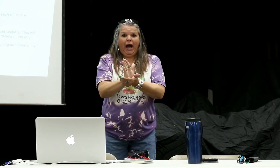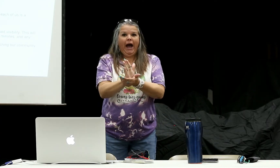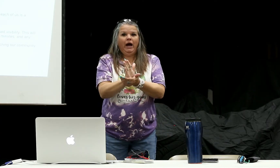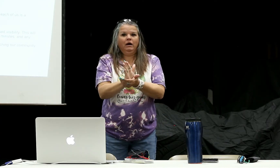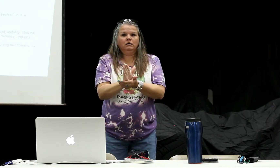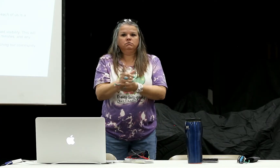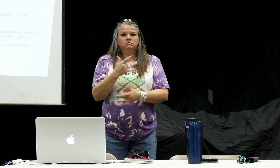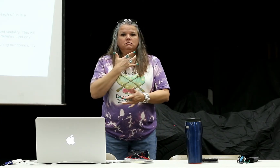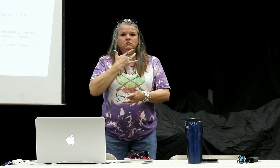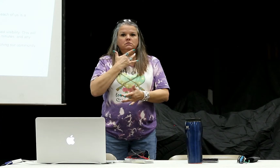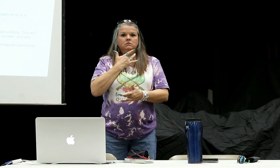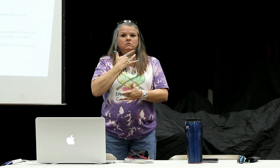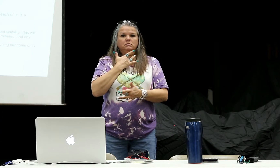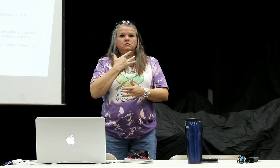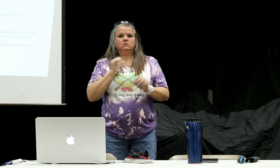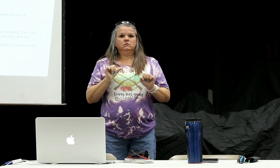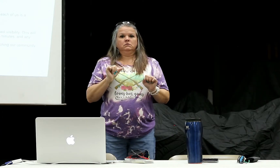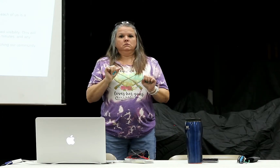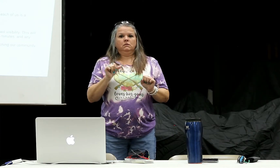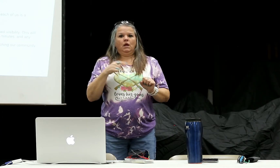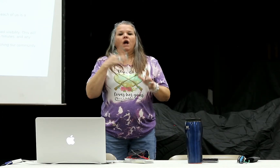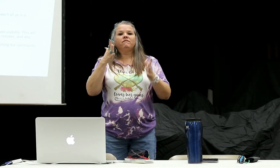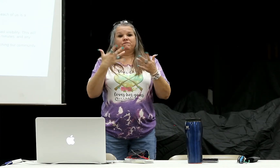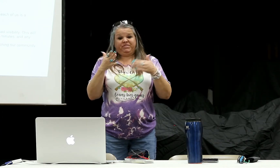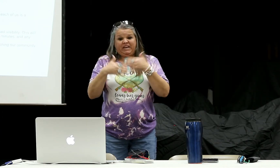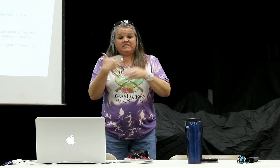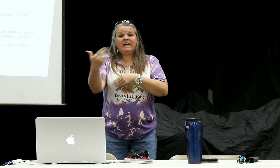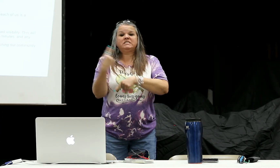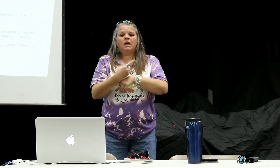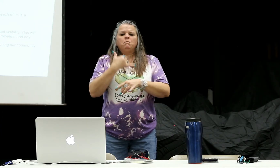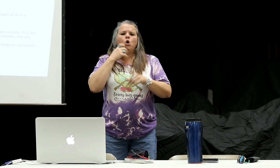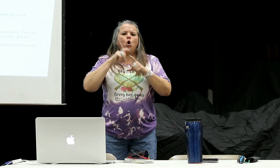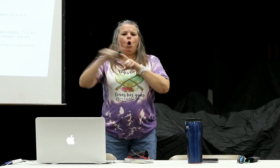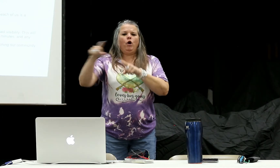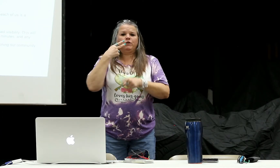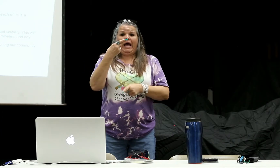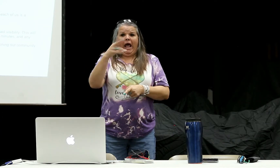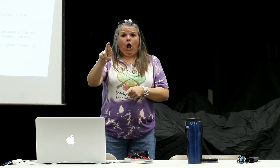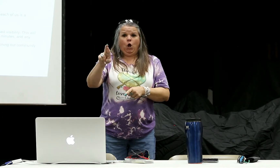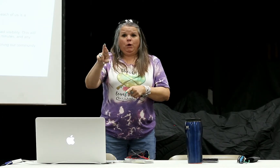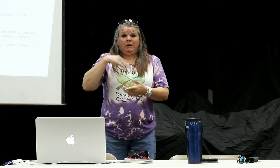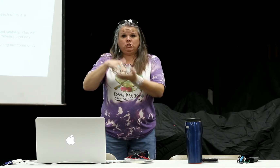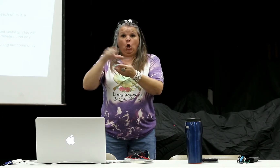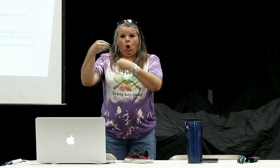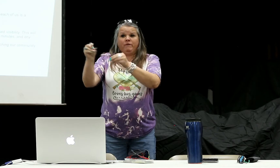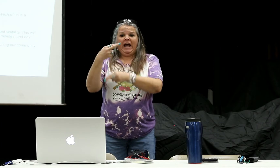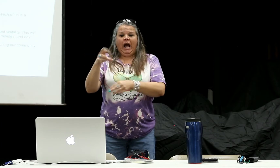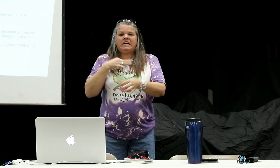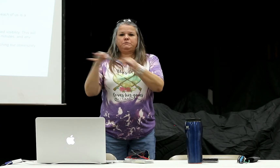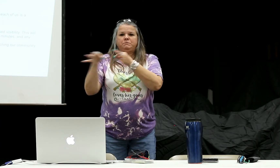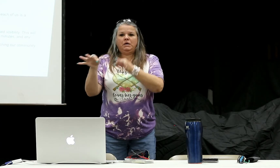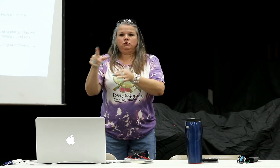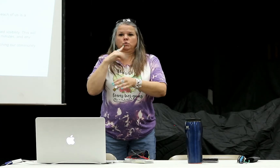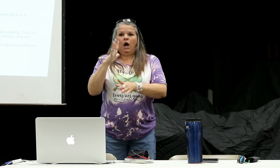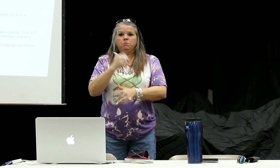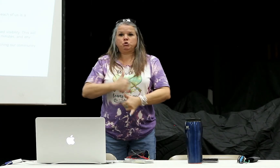issues a lot. We are frustrated with the blame putting back on us of why there's no